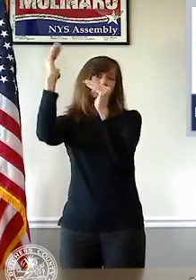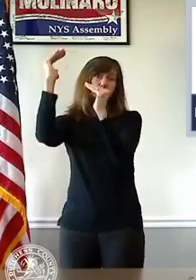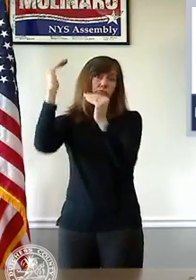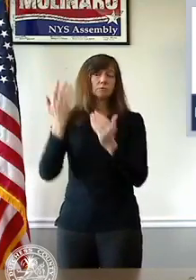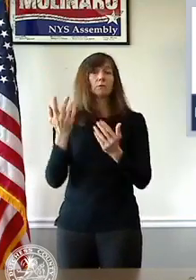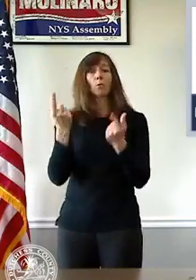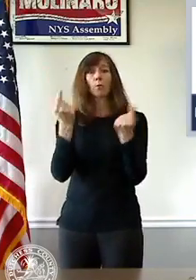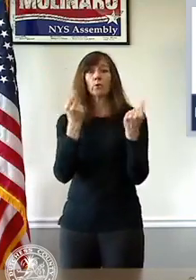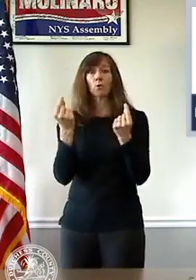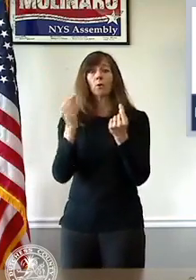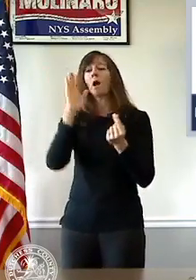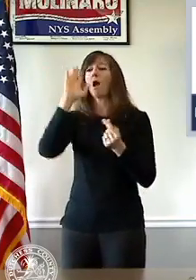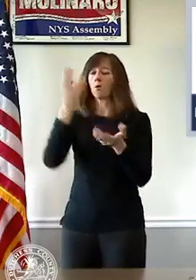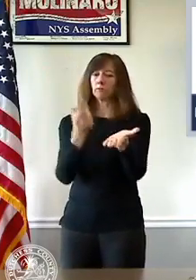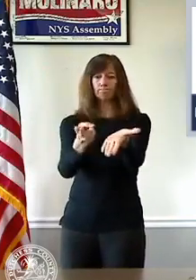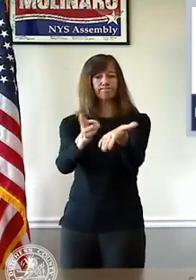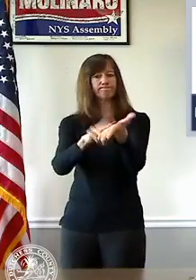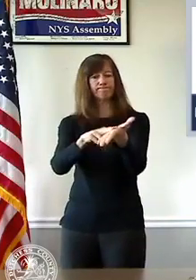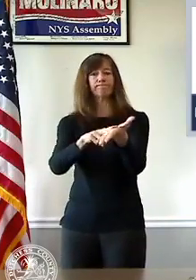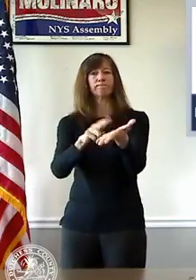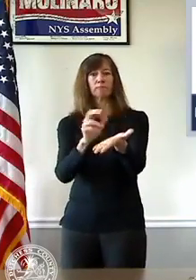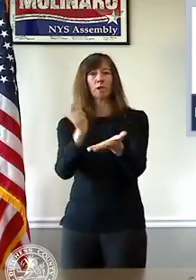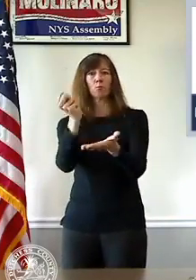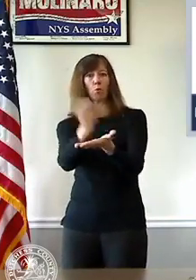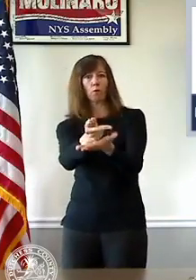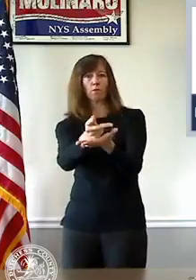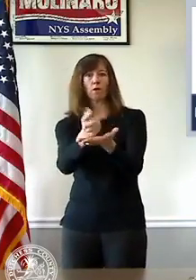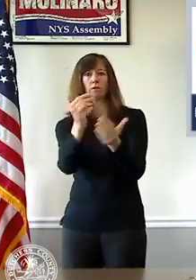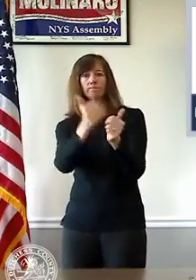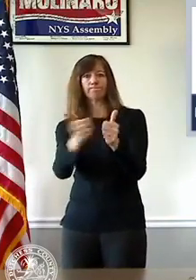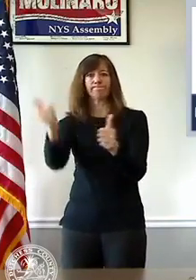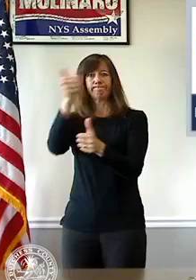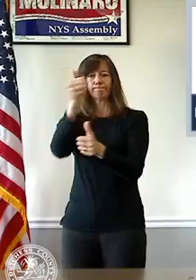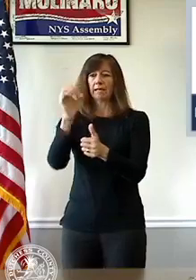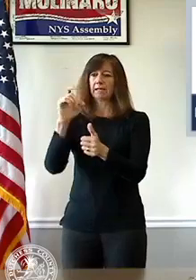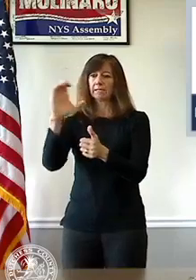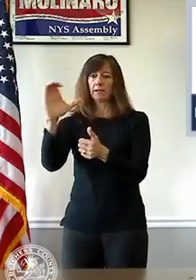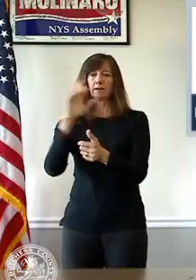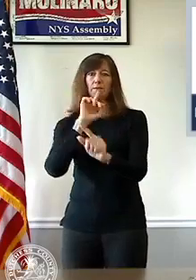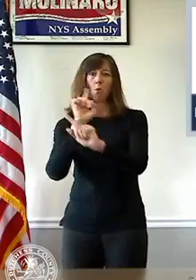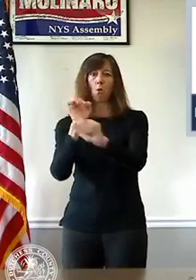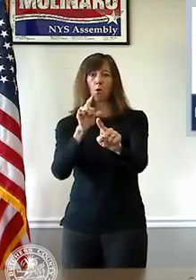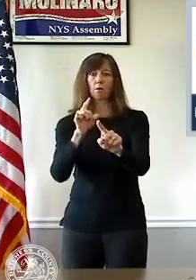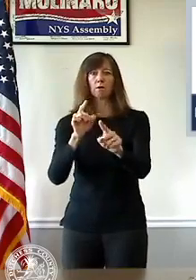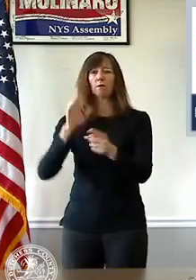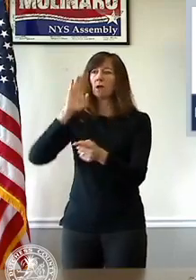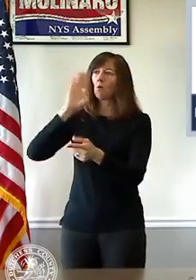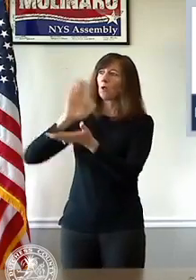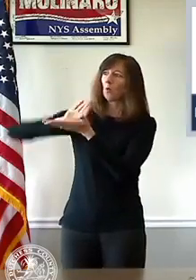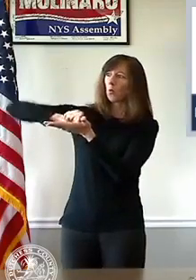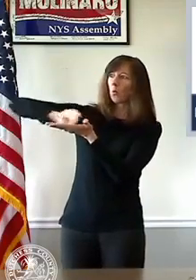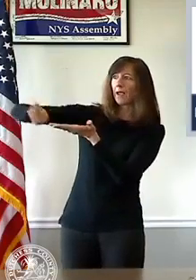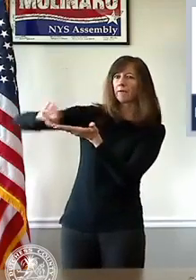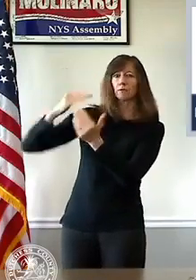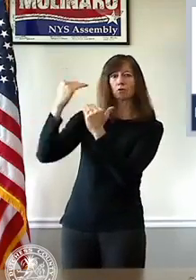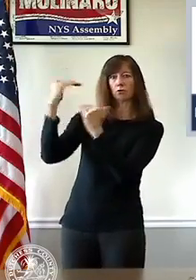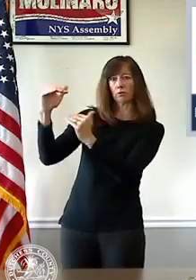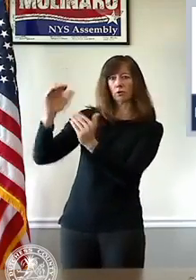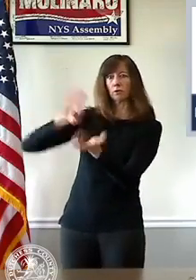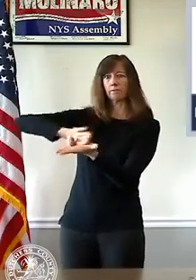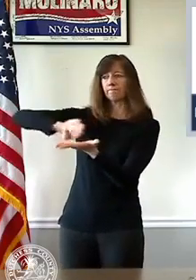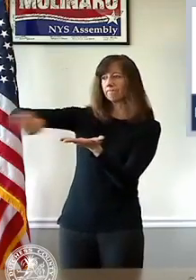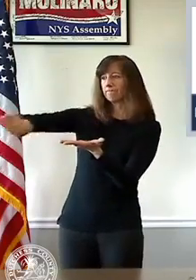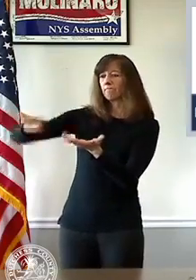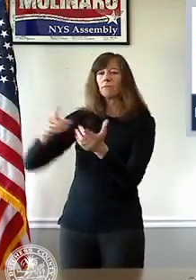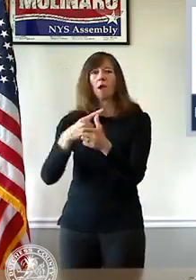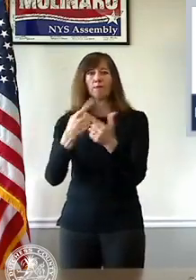an executive order. I will issue that emergency order waiving those local restrictions that will allow for the outdoor dining to occur. So we're